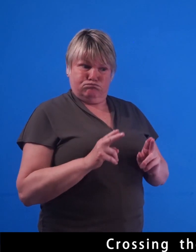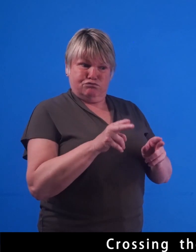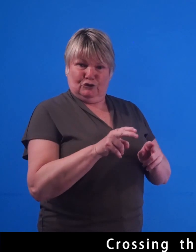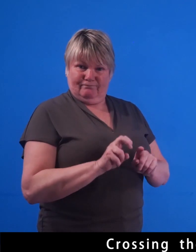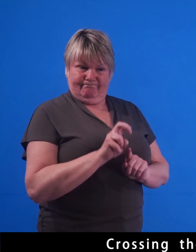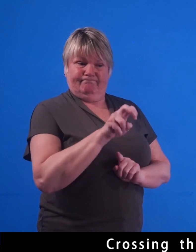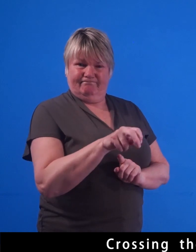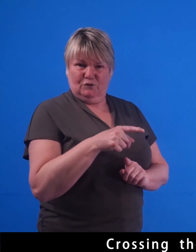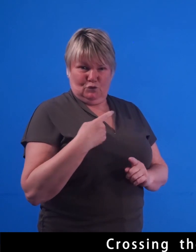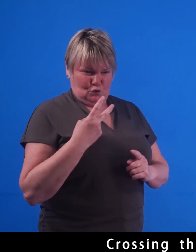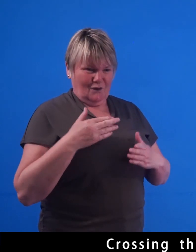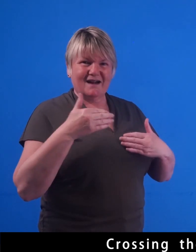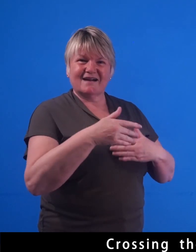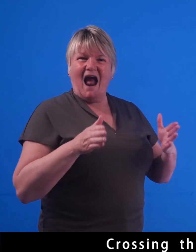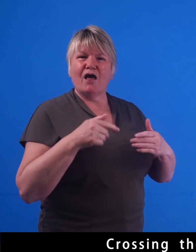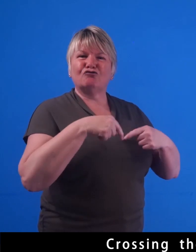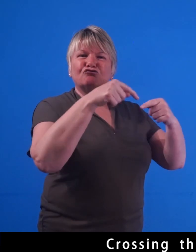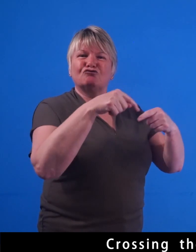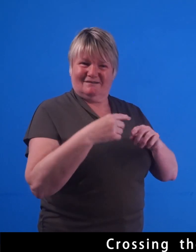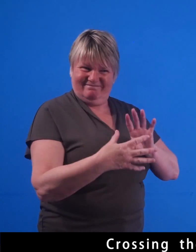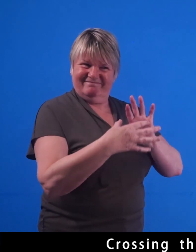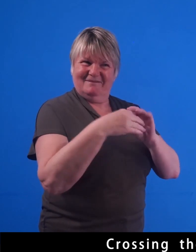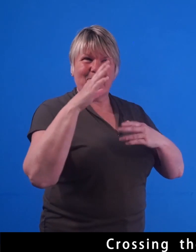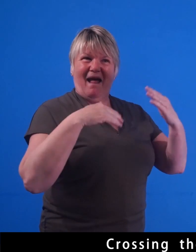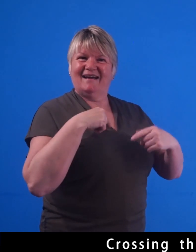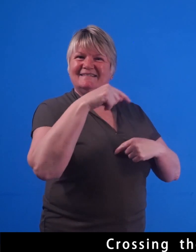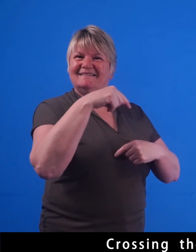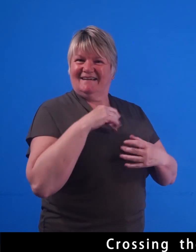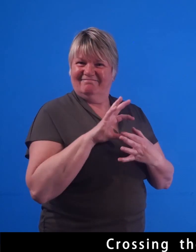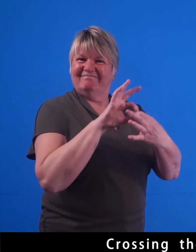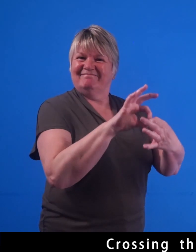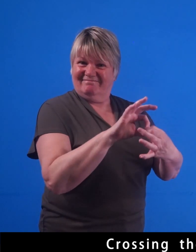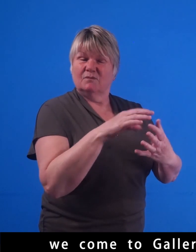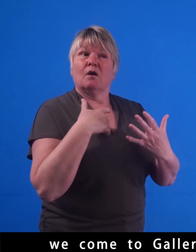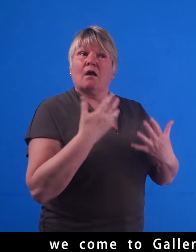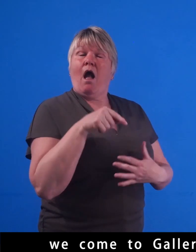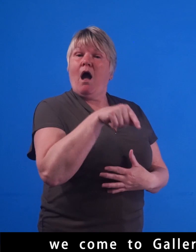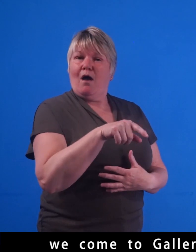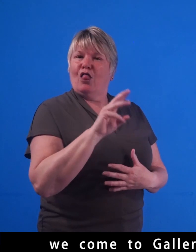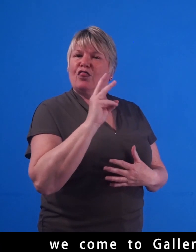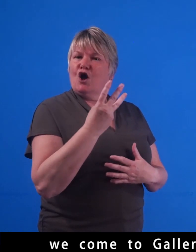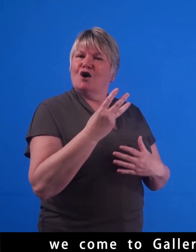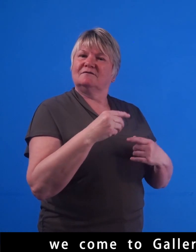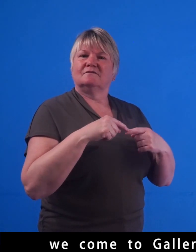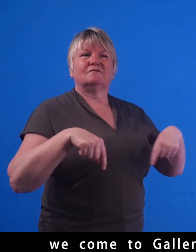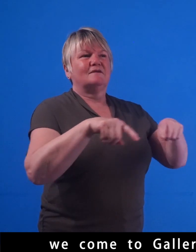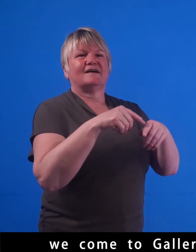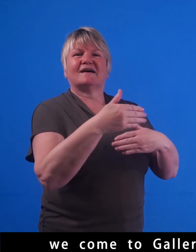Crossing the bridge which joins the two parts of the building together, we come to Gallery 3,